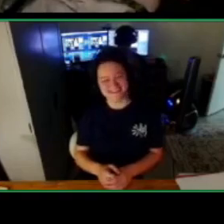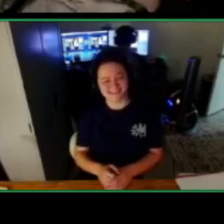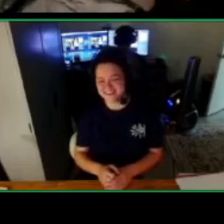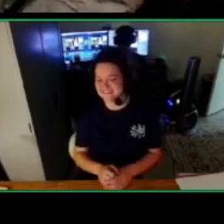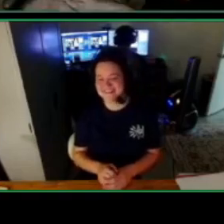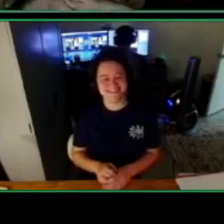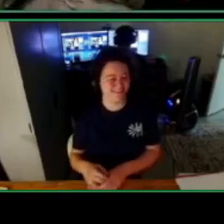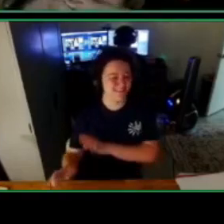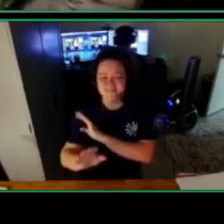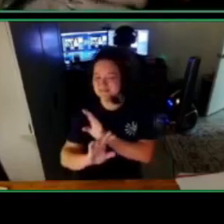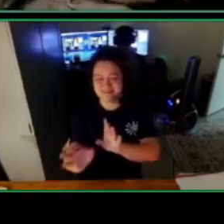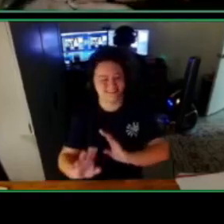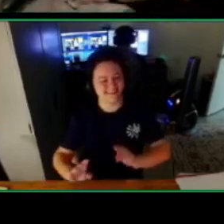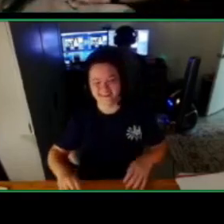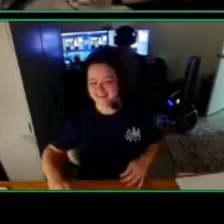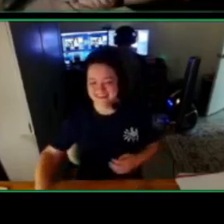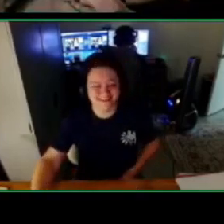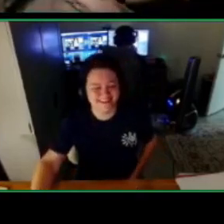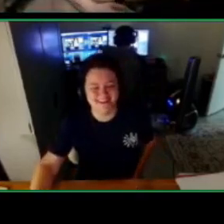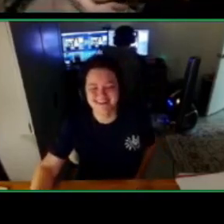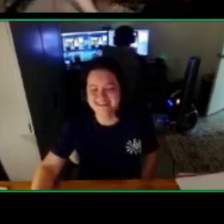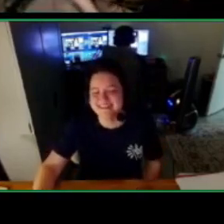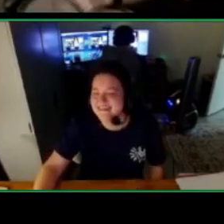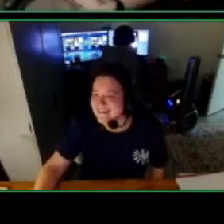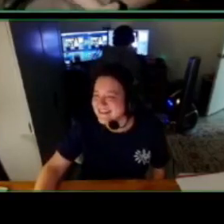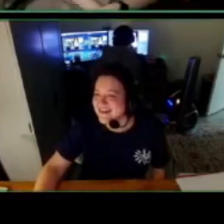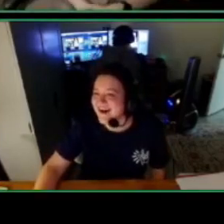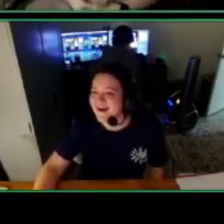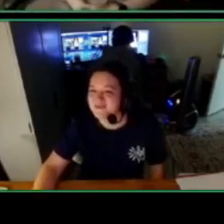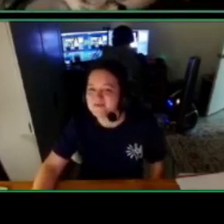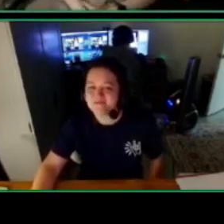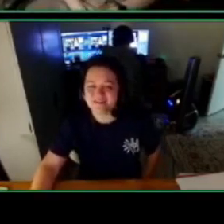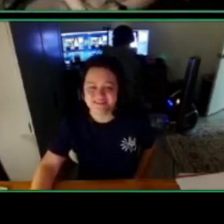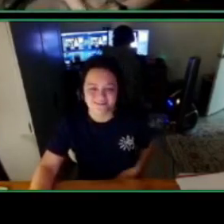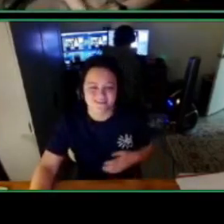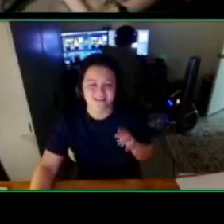I was. Don't even be sorry. All right. So.